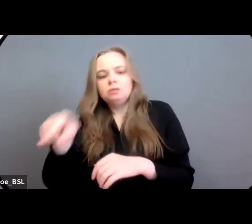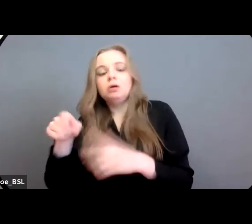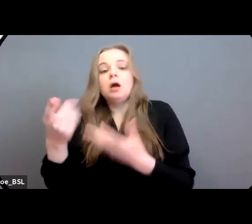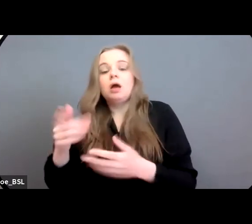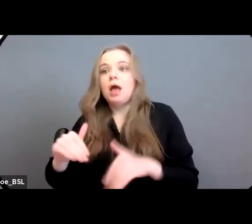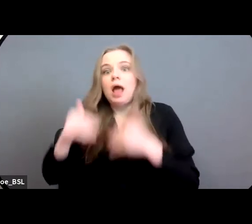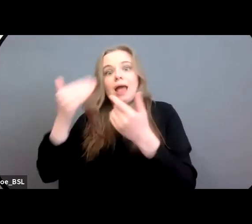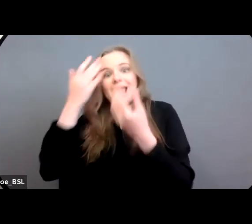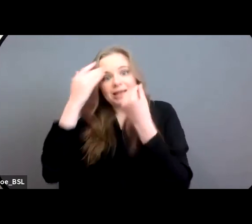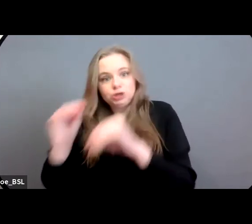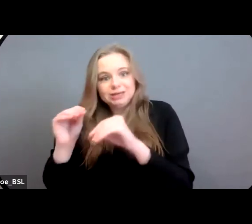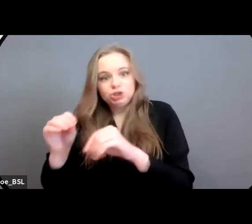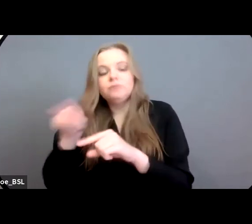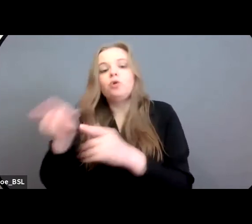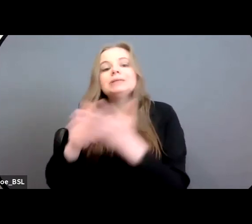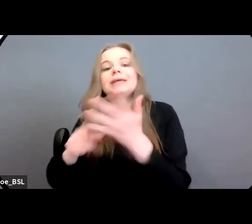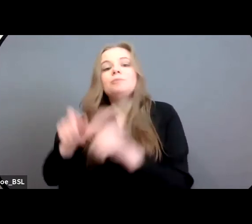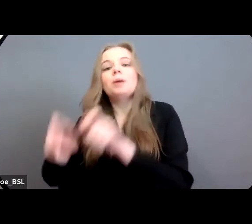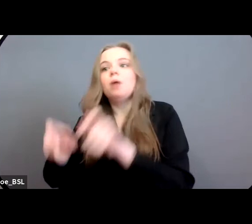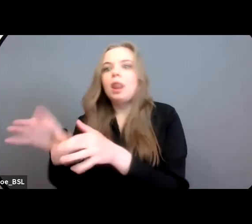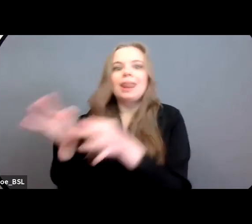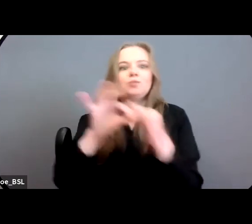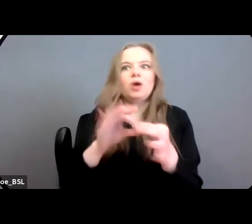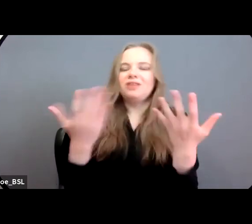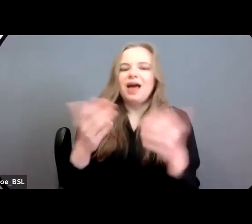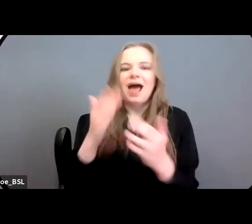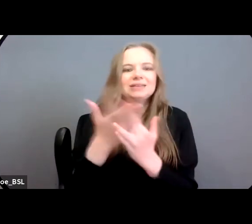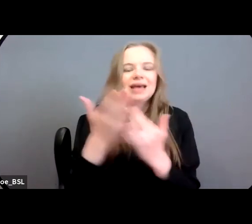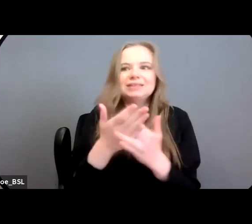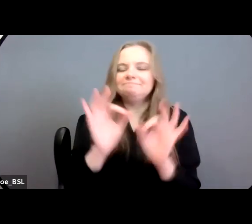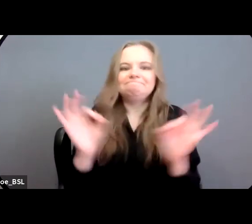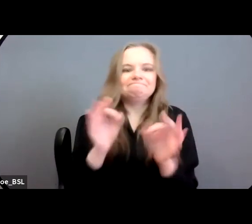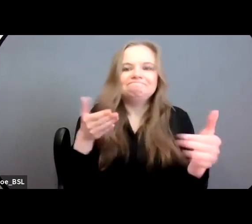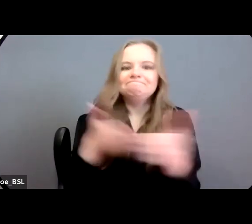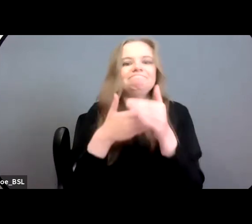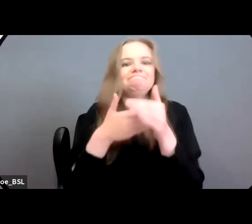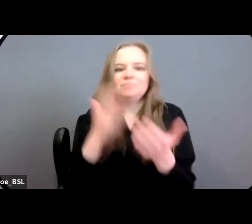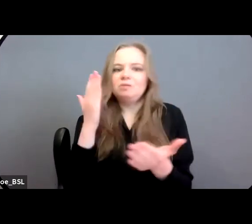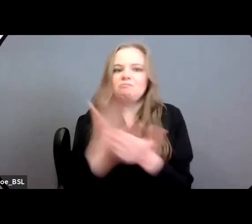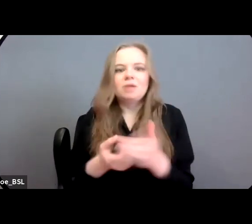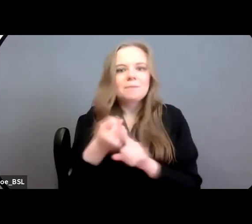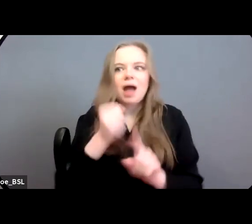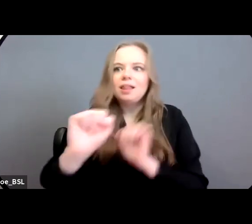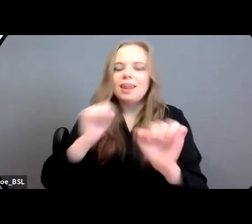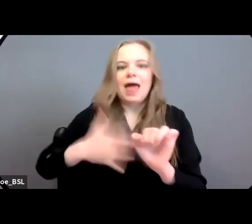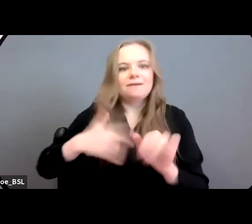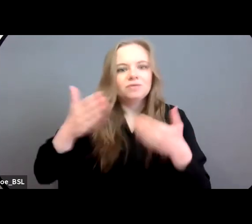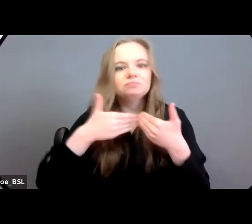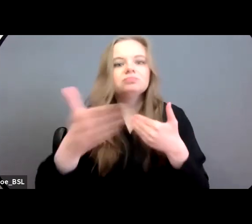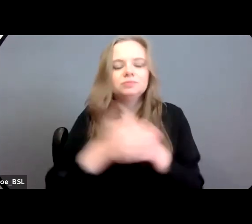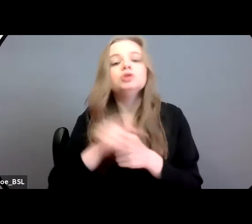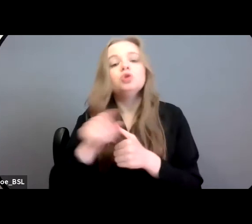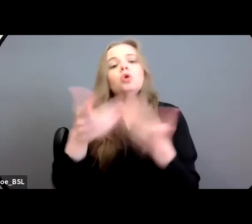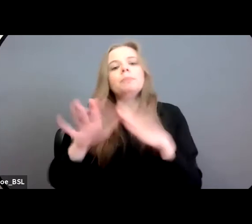for disabled young people and the impact of that on their future life opportunities. And so he established the trust